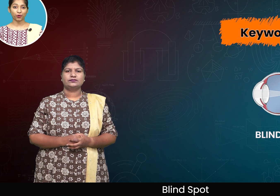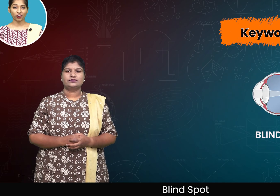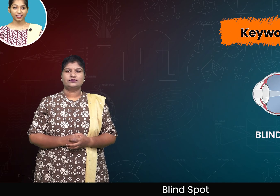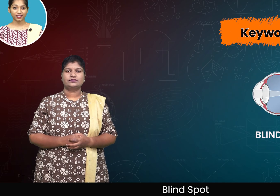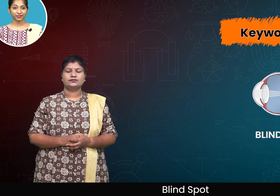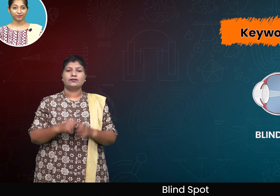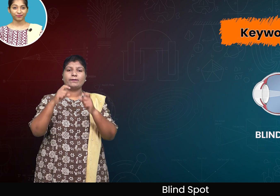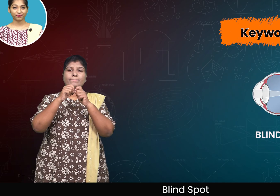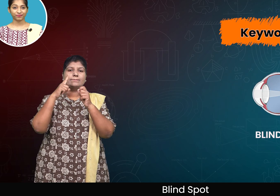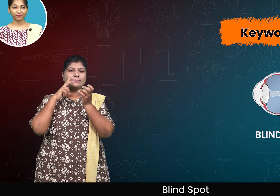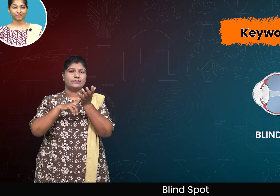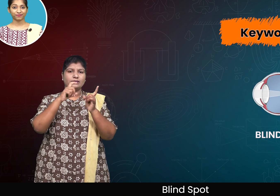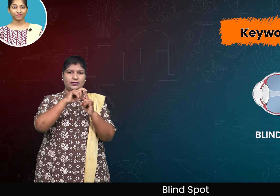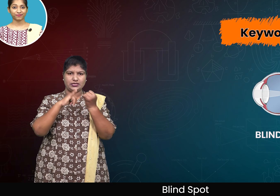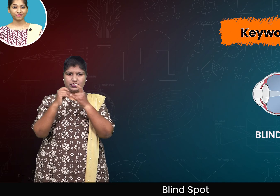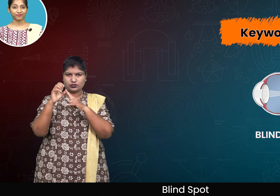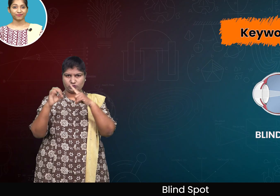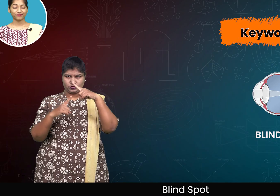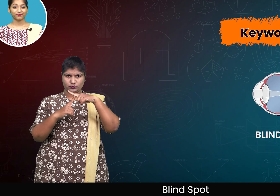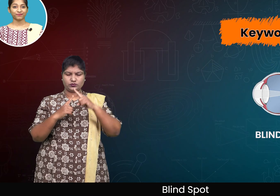blind spot,